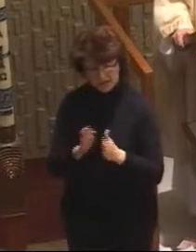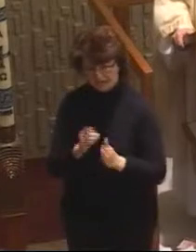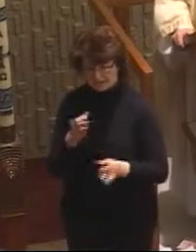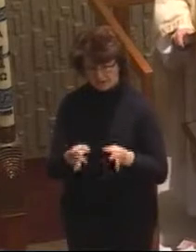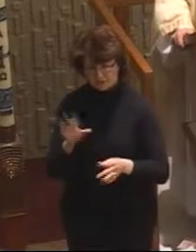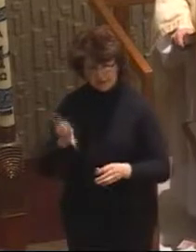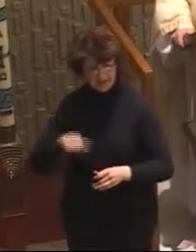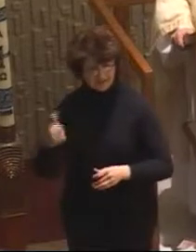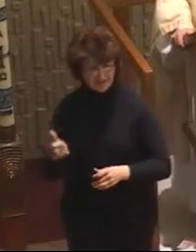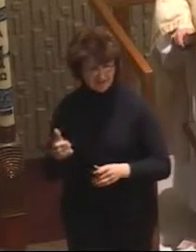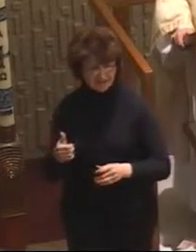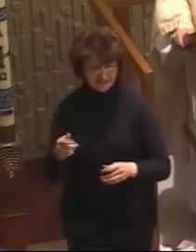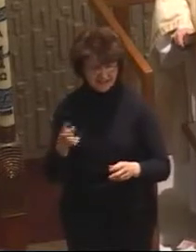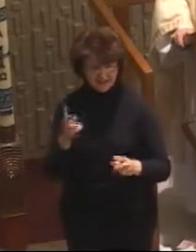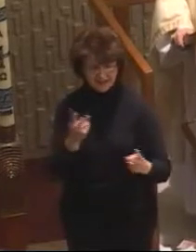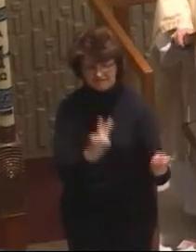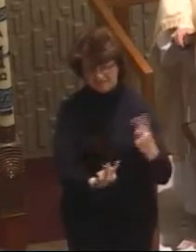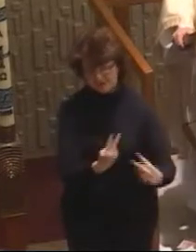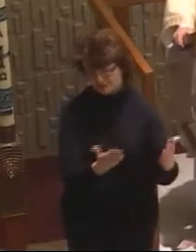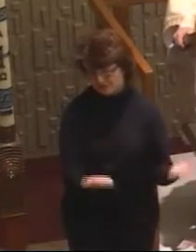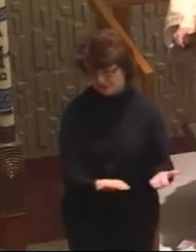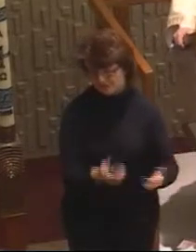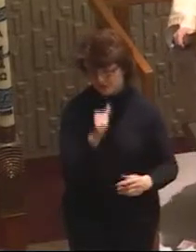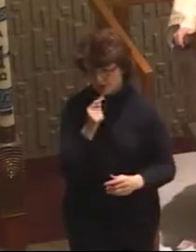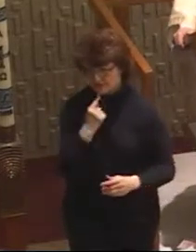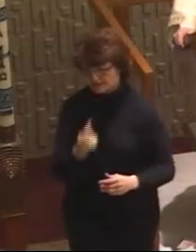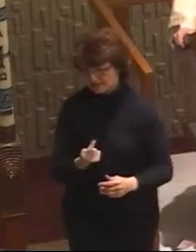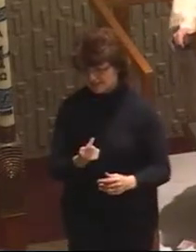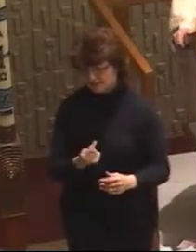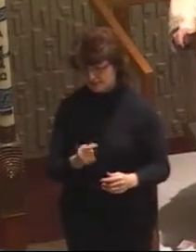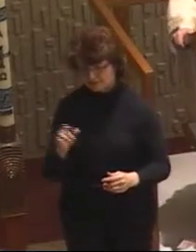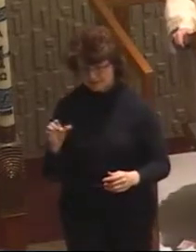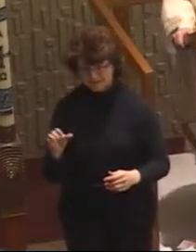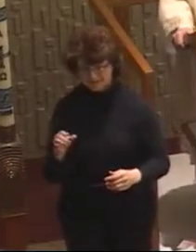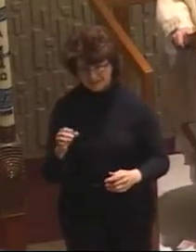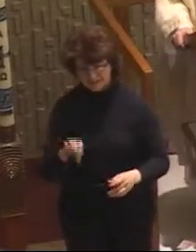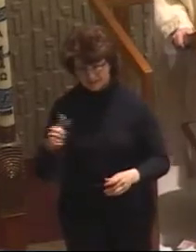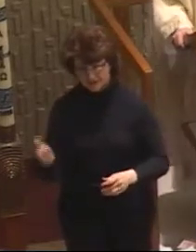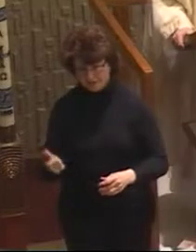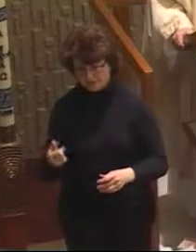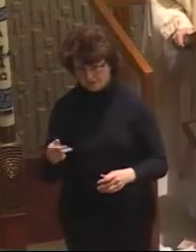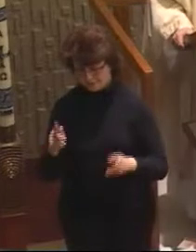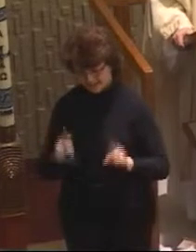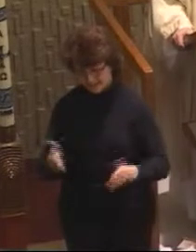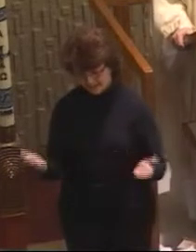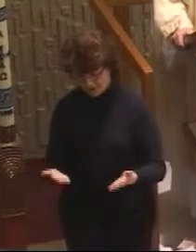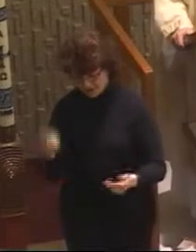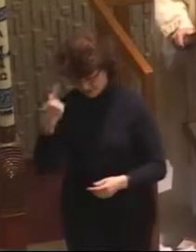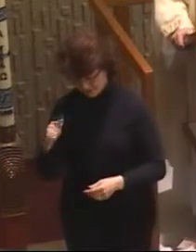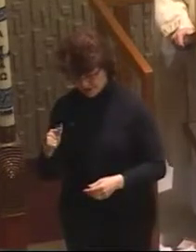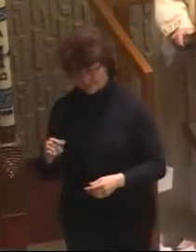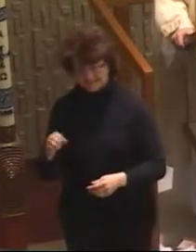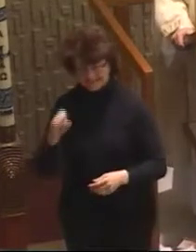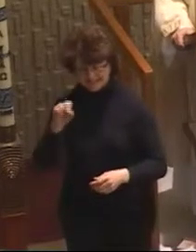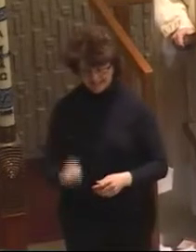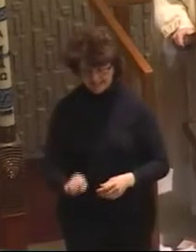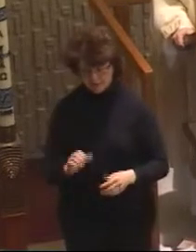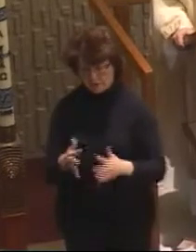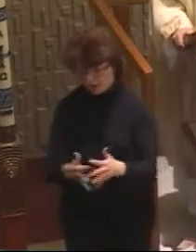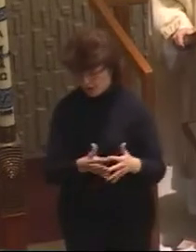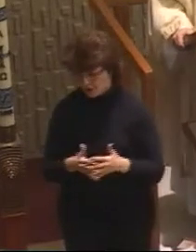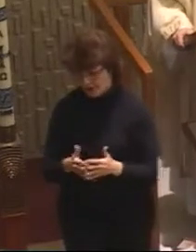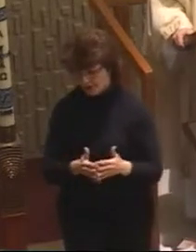visitors. I'm not going to tell you so-and-so is here from Colombia, South America. I'm